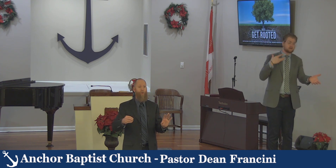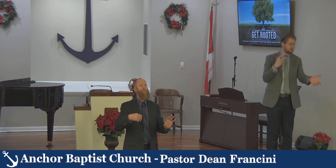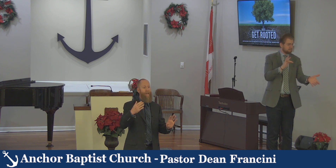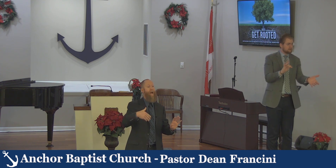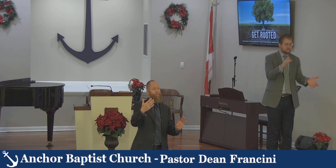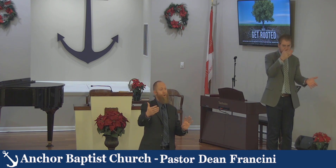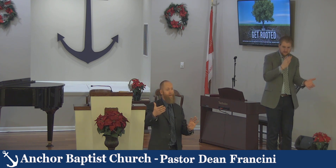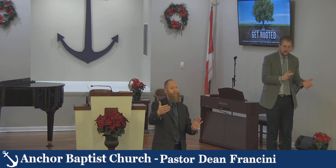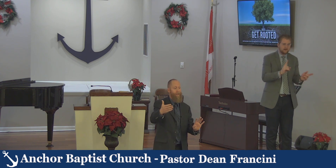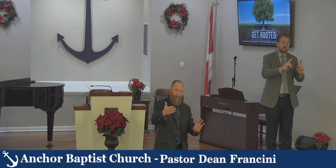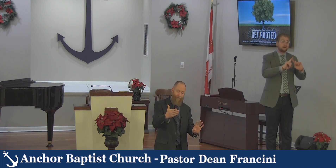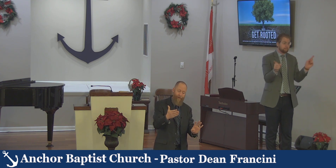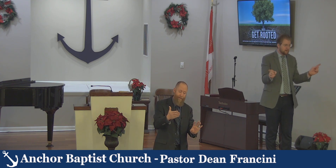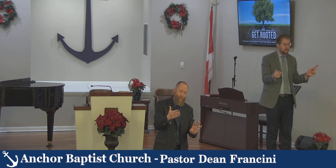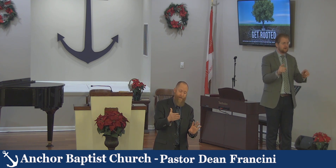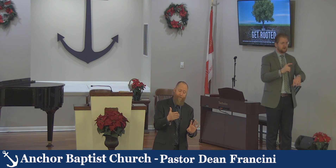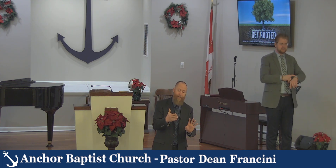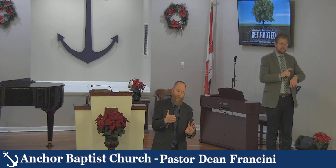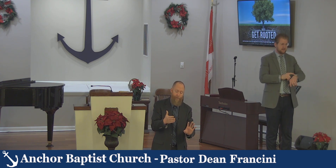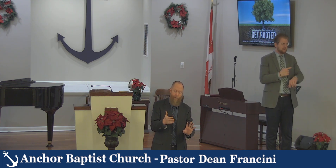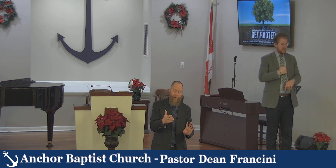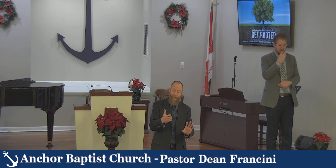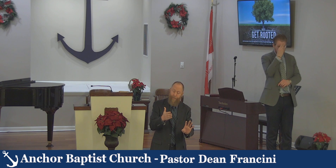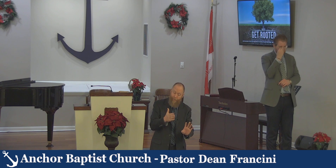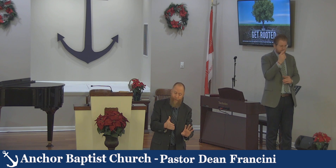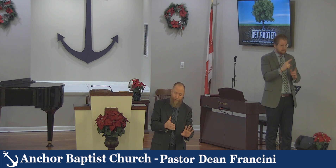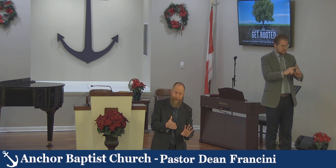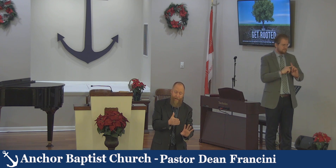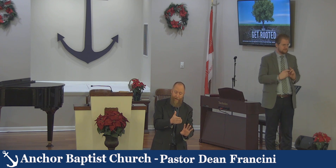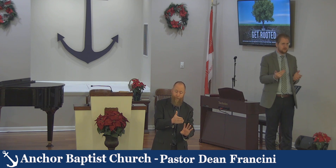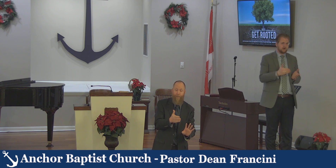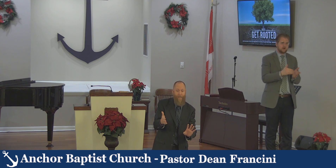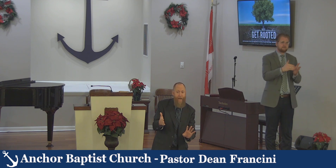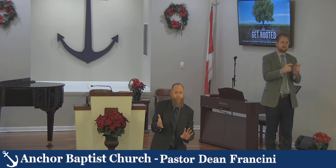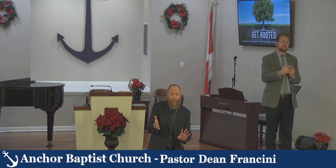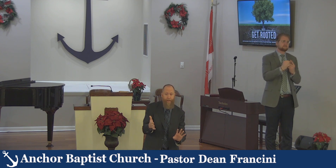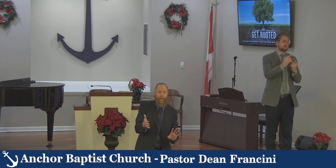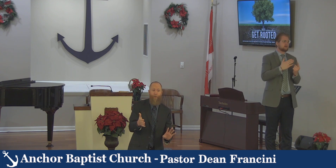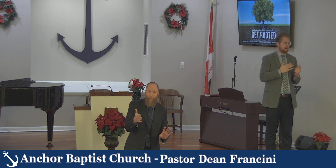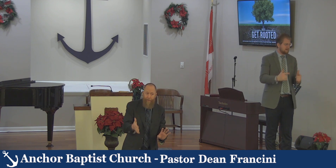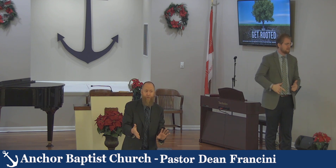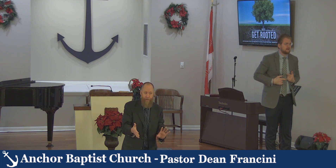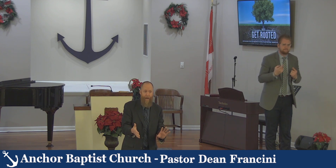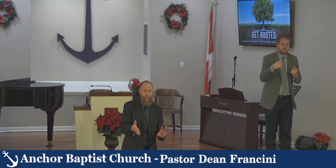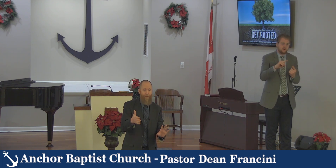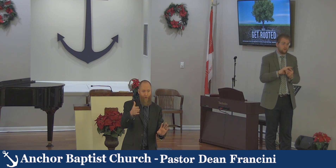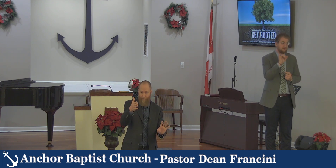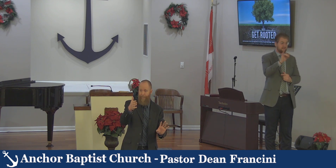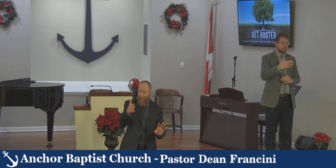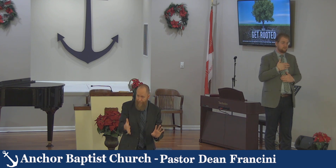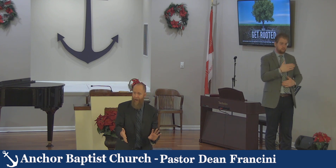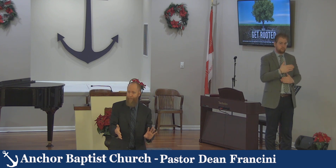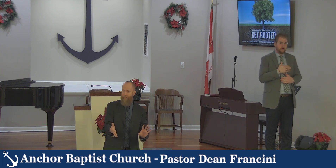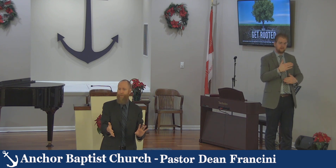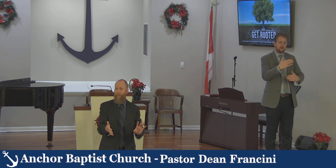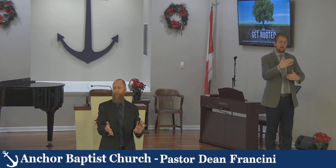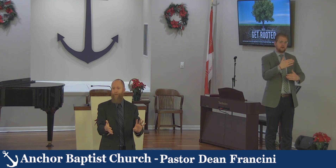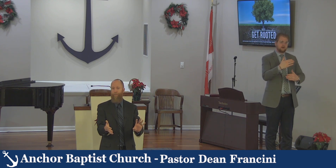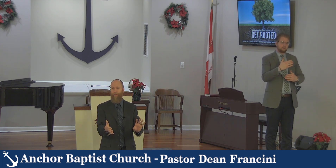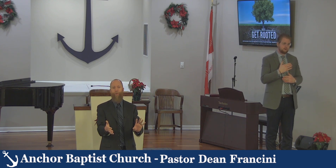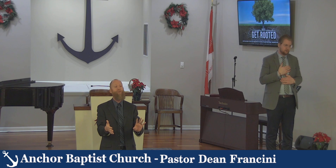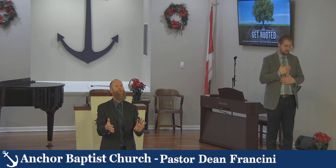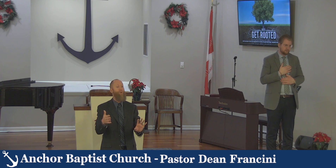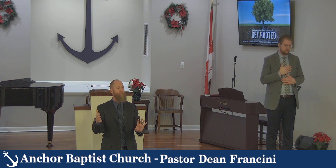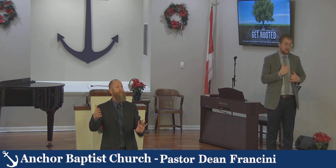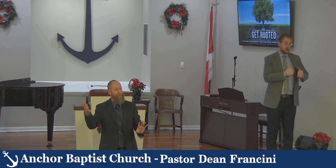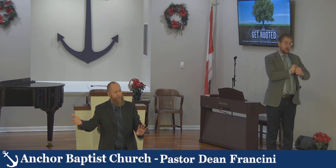But there's a time when I think about salvation so often, especially in my life, there's a time when the breath stops, the heartbeat stops,